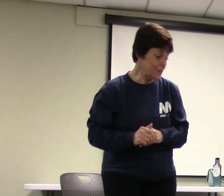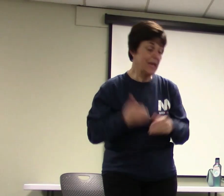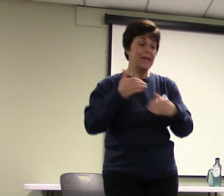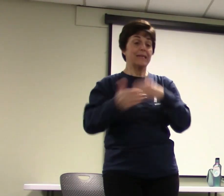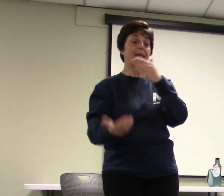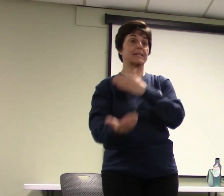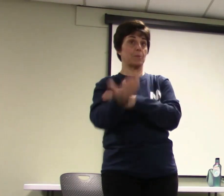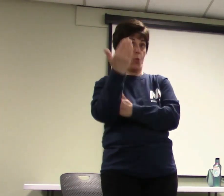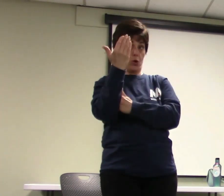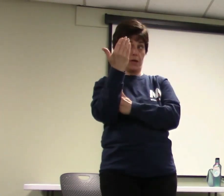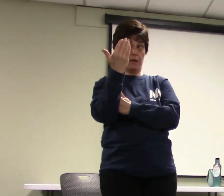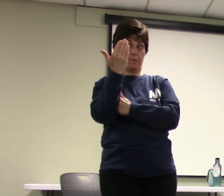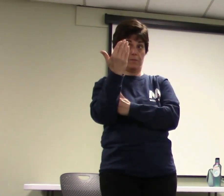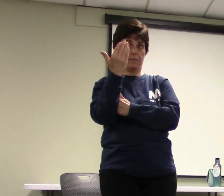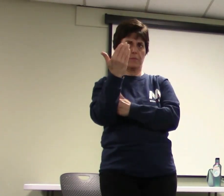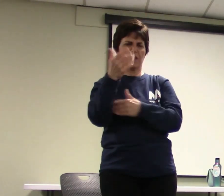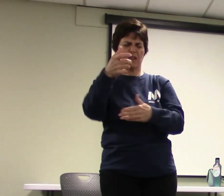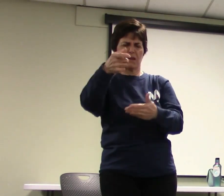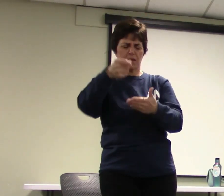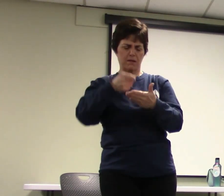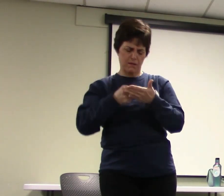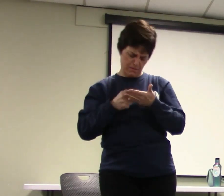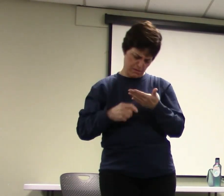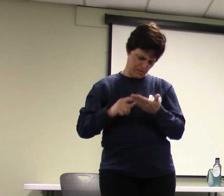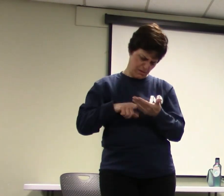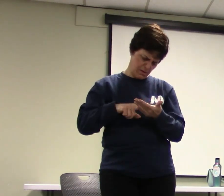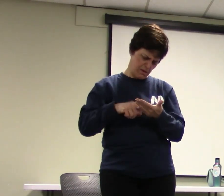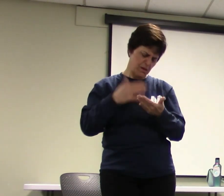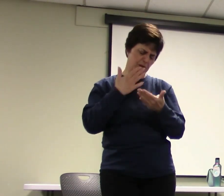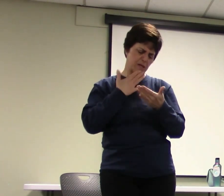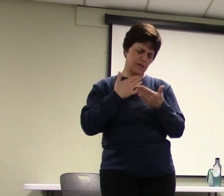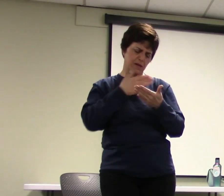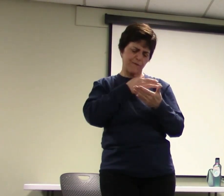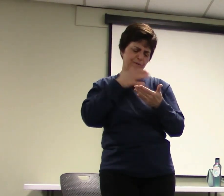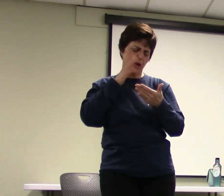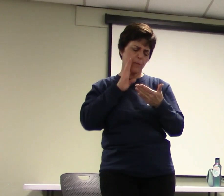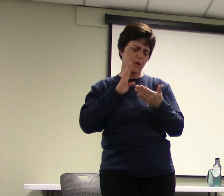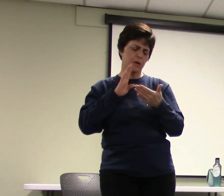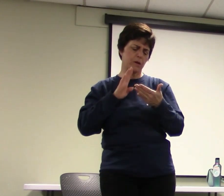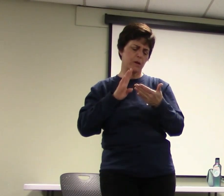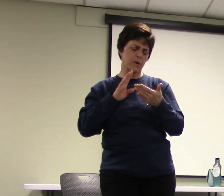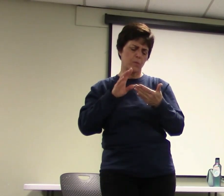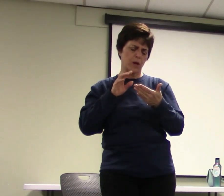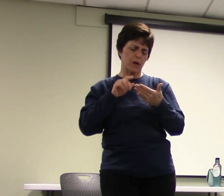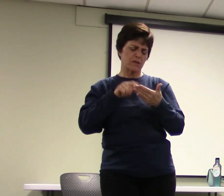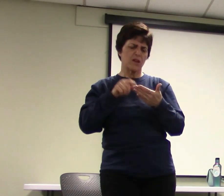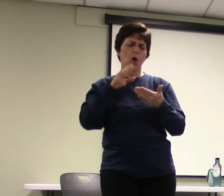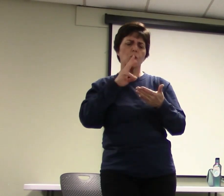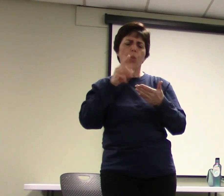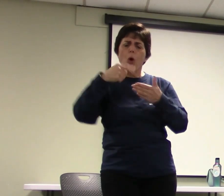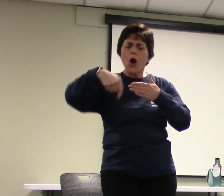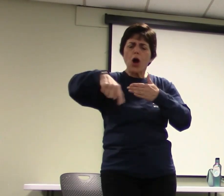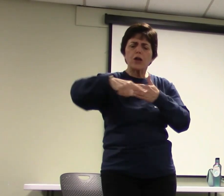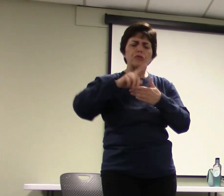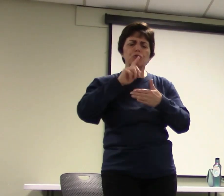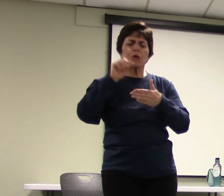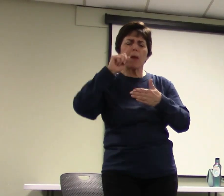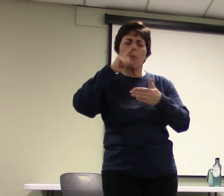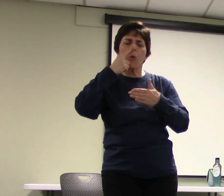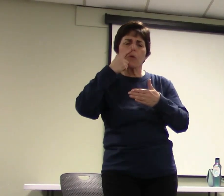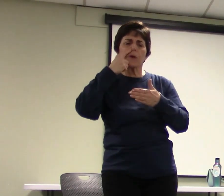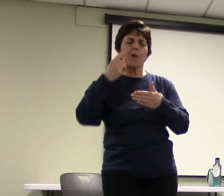The next morning, he got a note. Dear Farmer Brown, the pond is quite